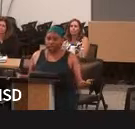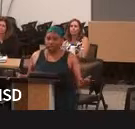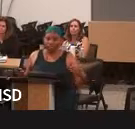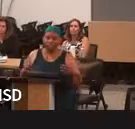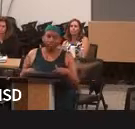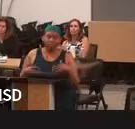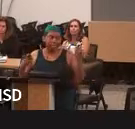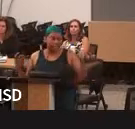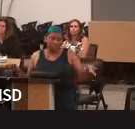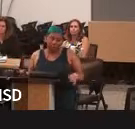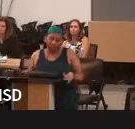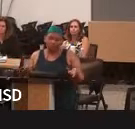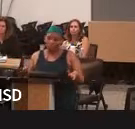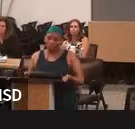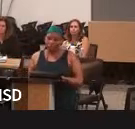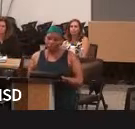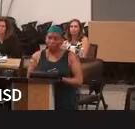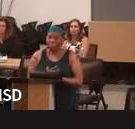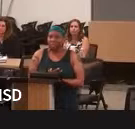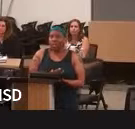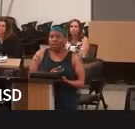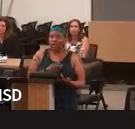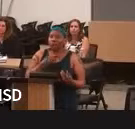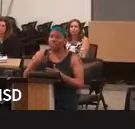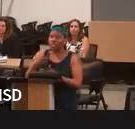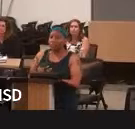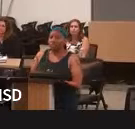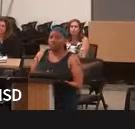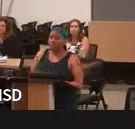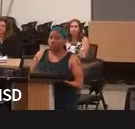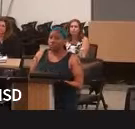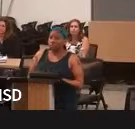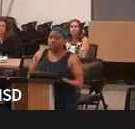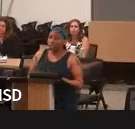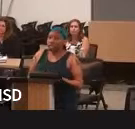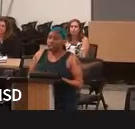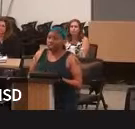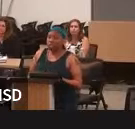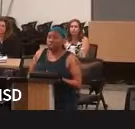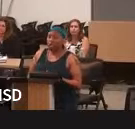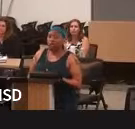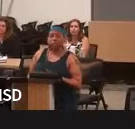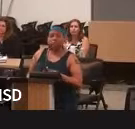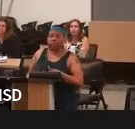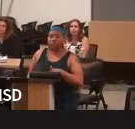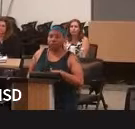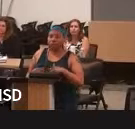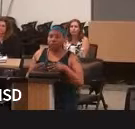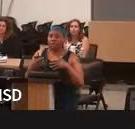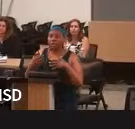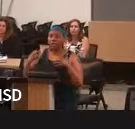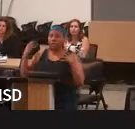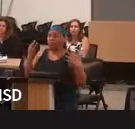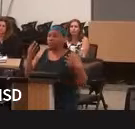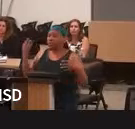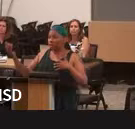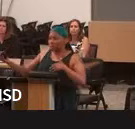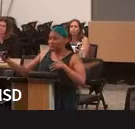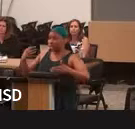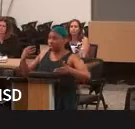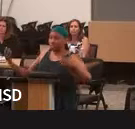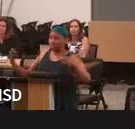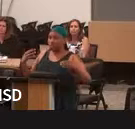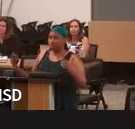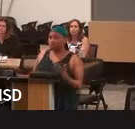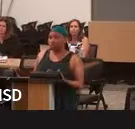their partners, and really again, just about building community. Tentative professional learning dates. So something for in